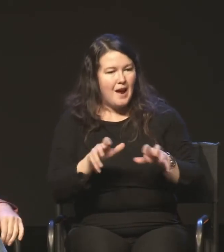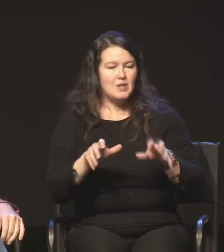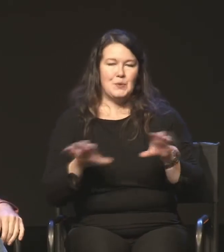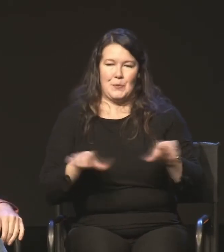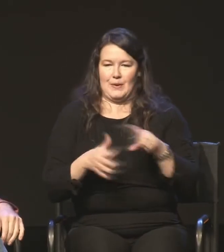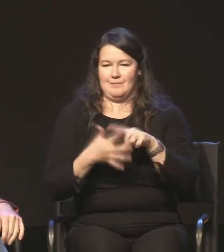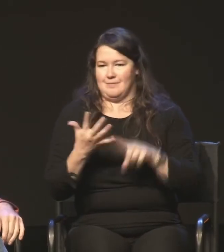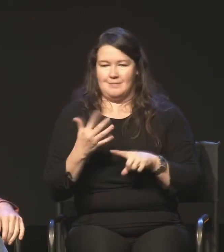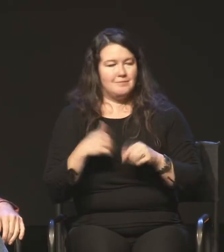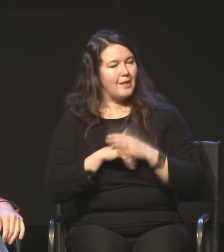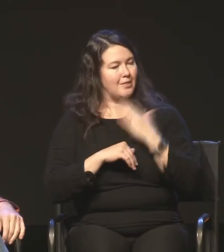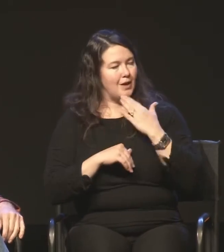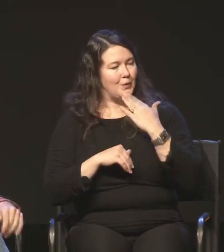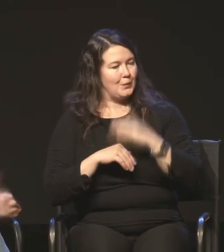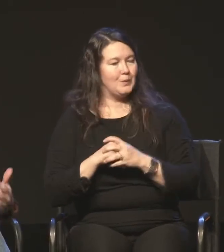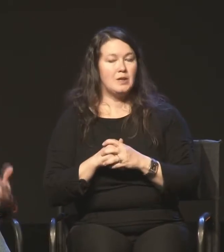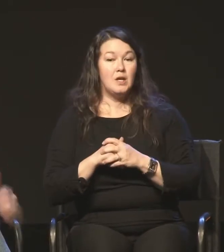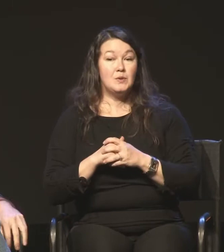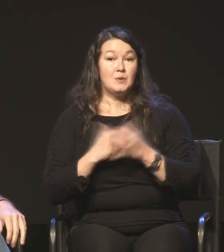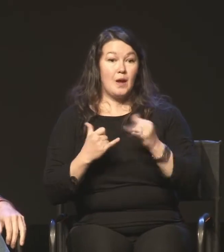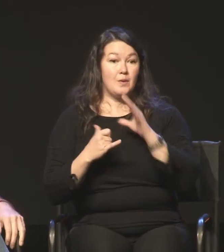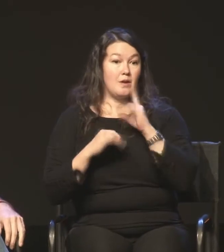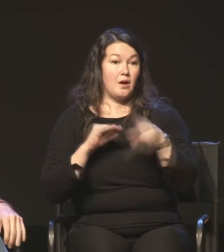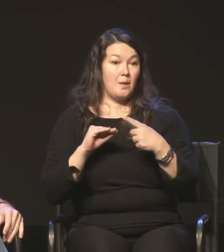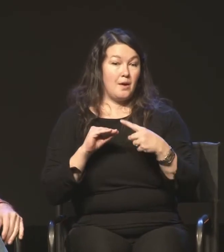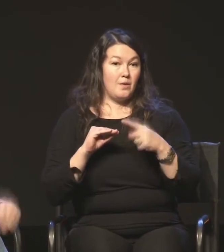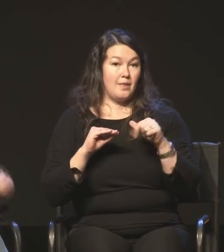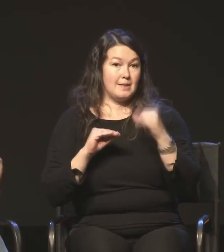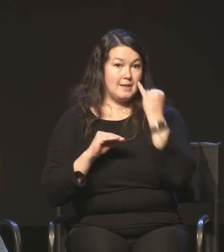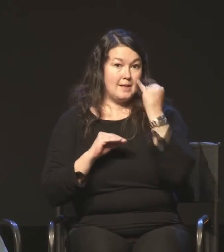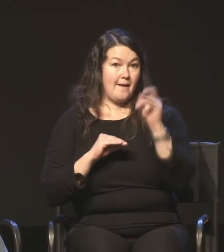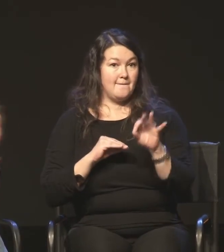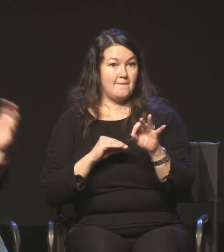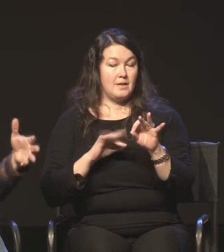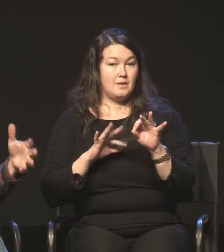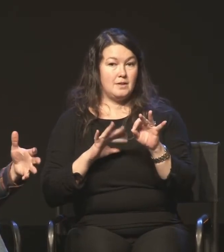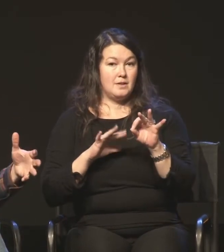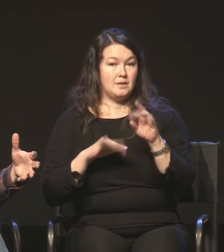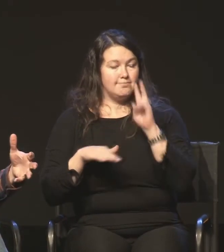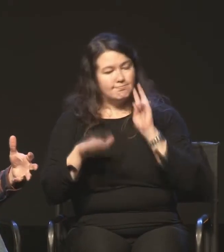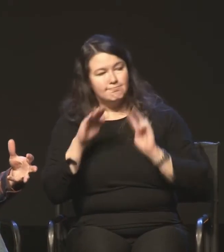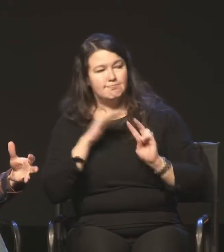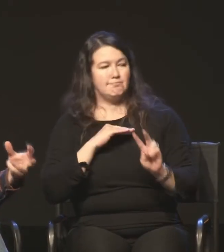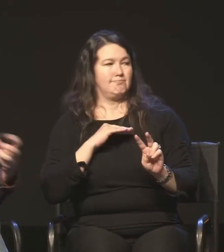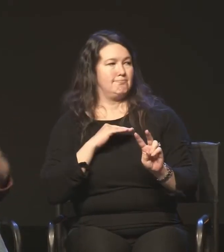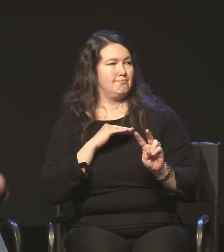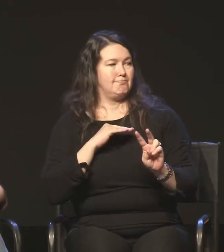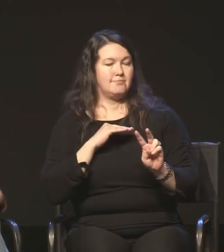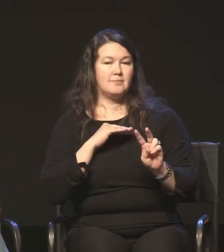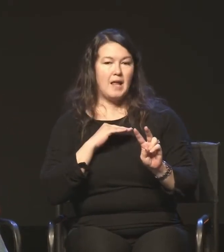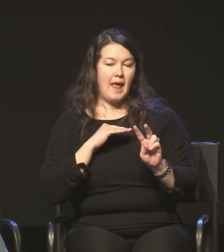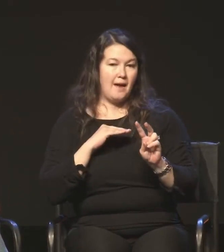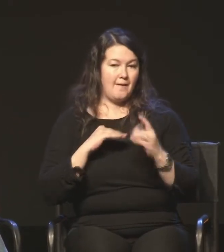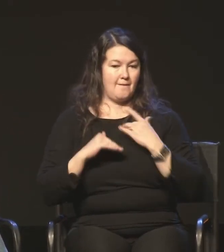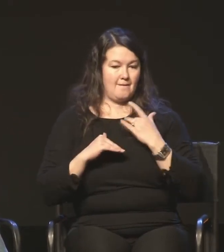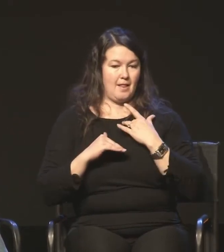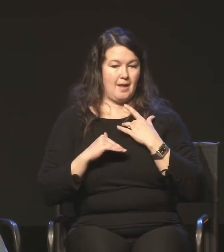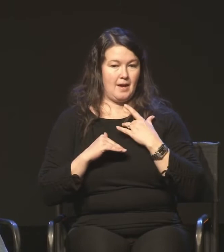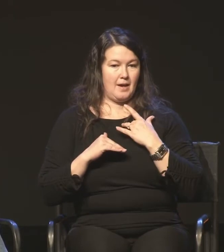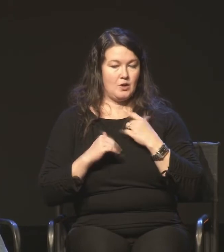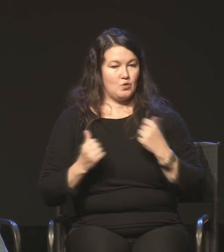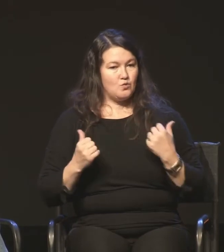So thank you very much for that. So we're talking about this idea of looking into the future, at times being filled with